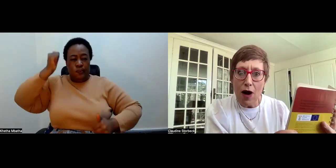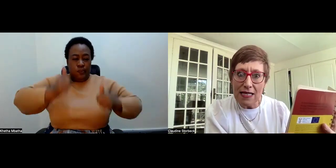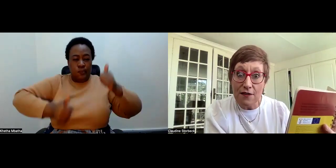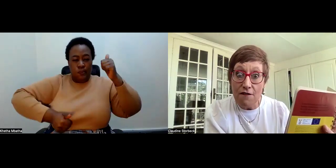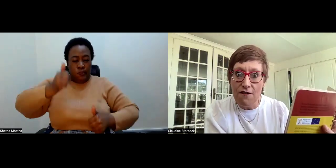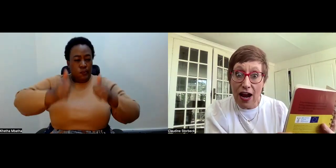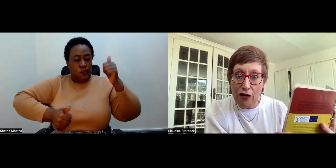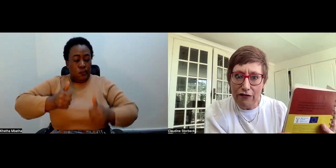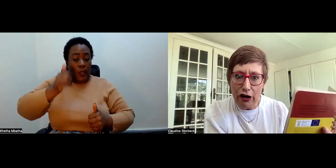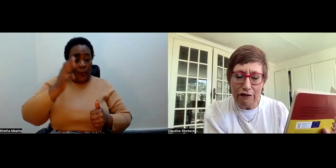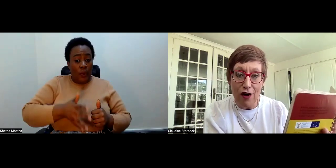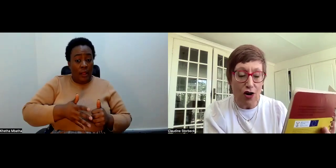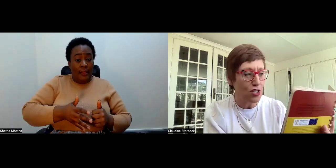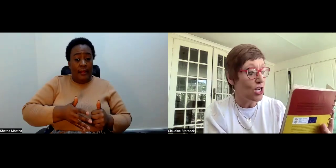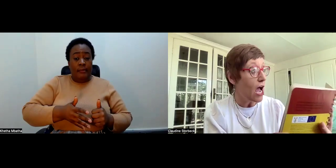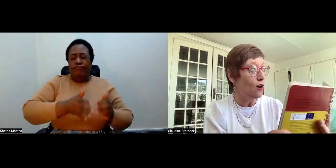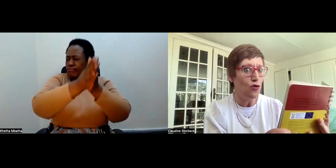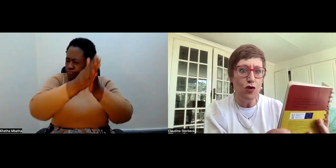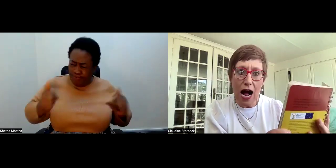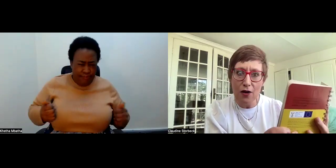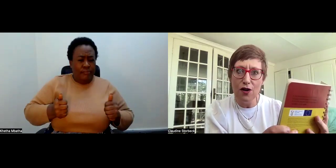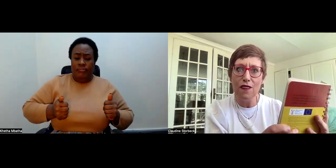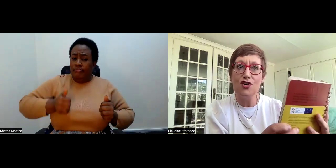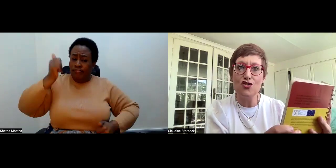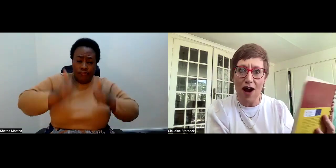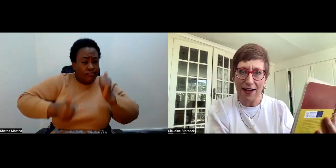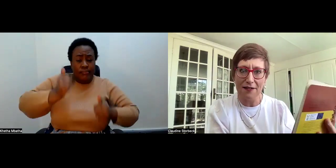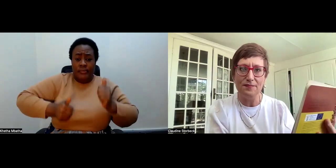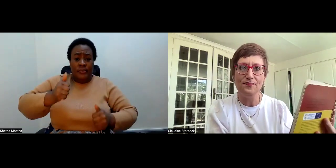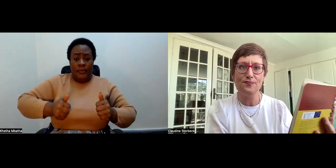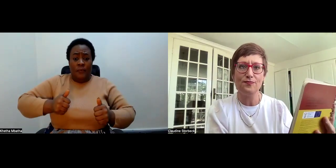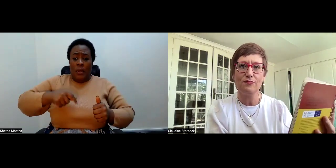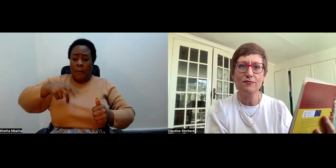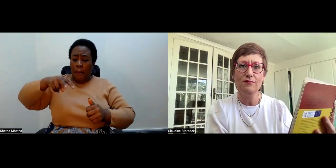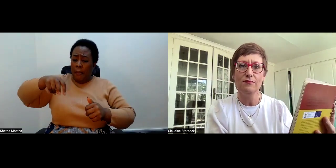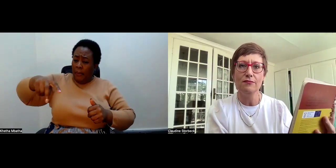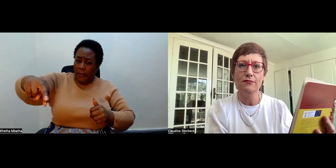He runs very, very fast around the track.